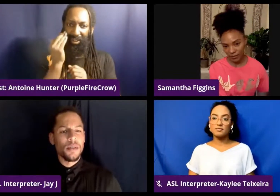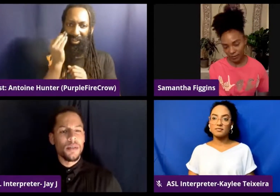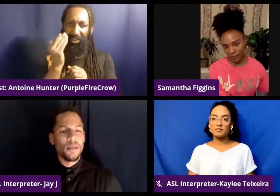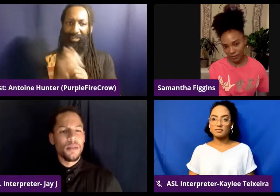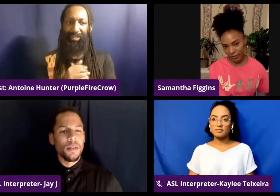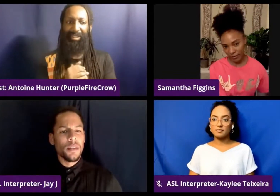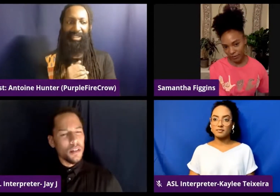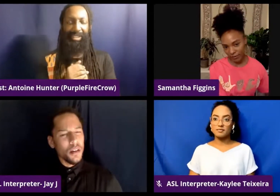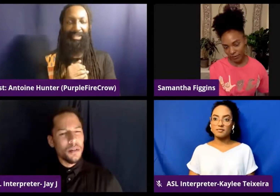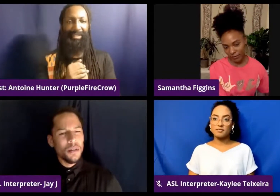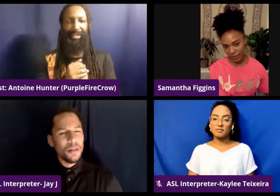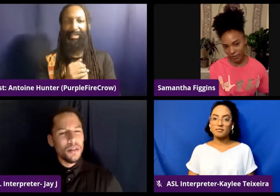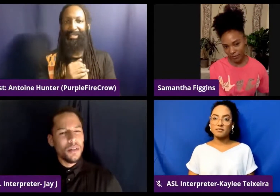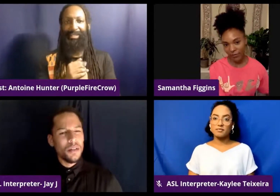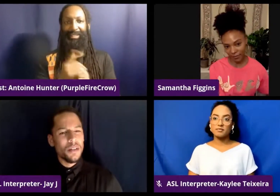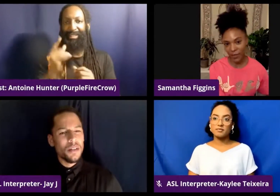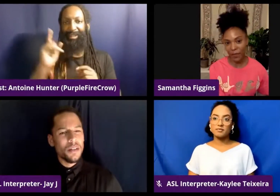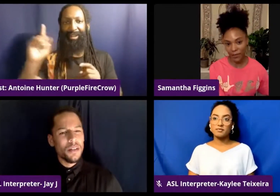together.